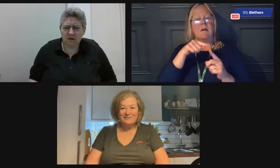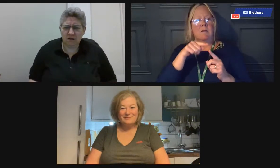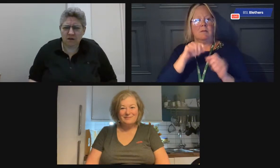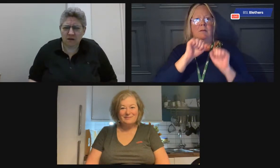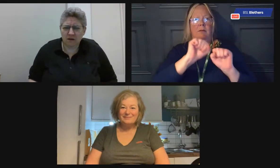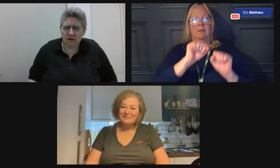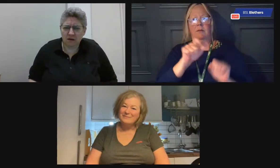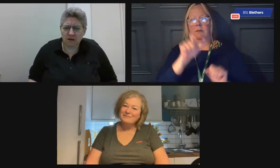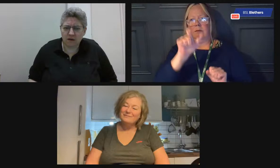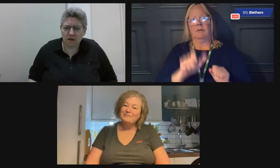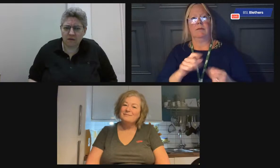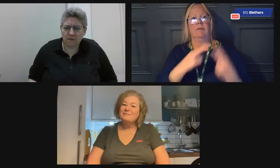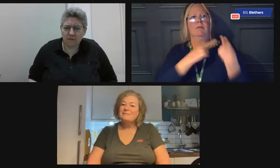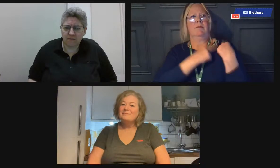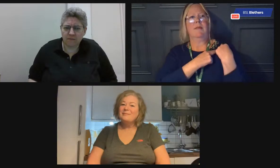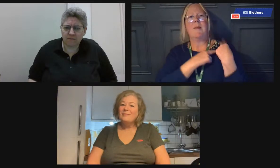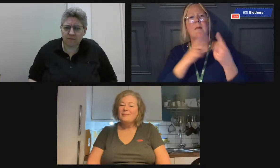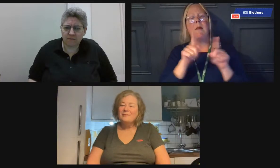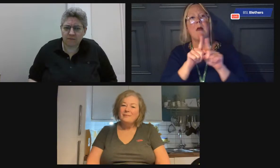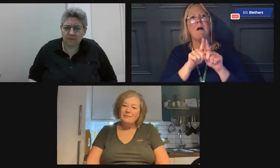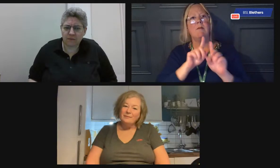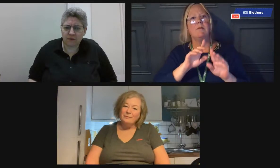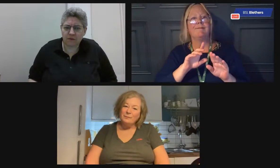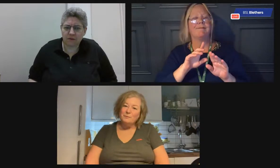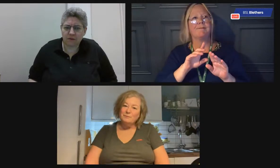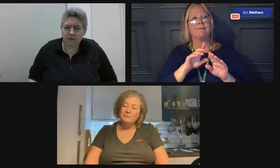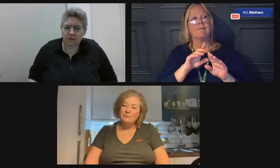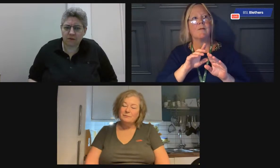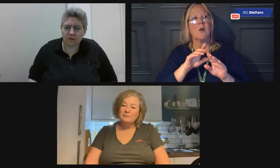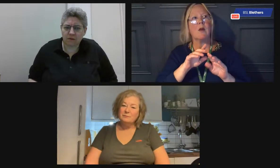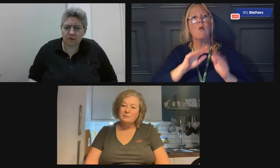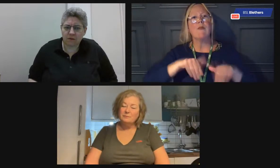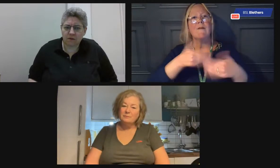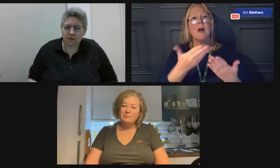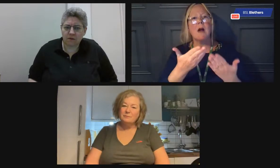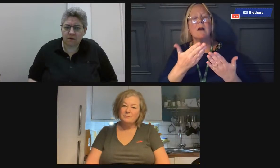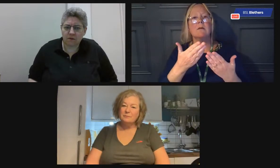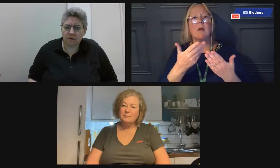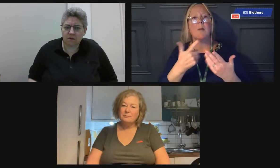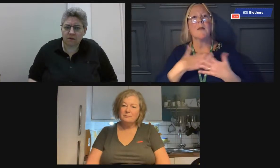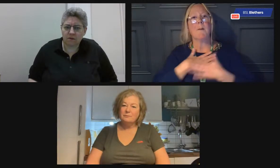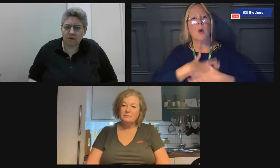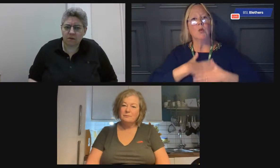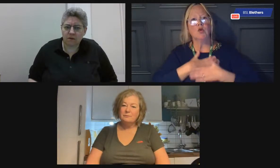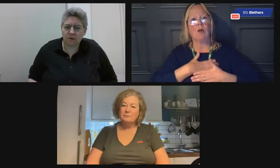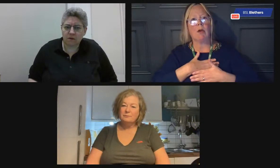mean exactly? What does that job entail? So her role is a little bit like